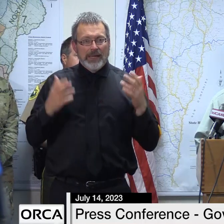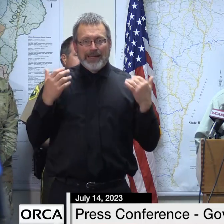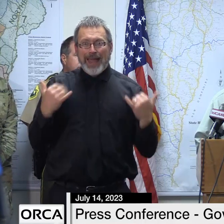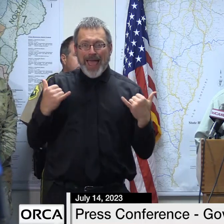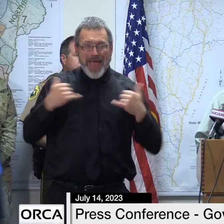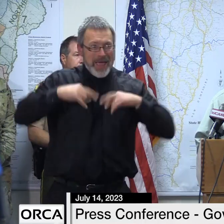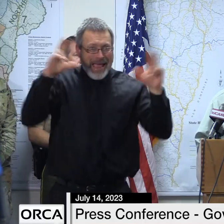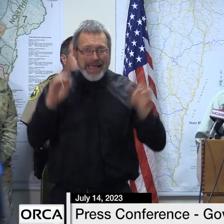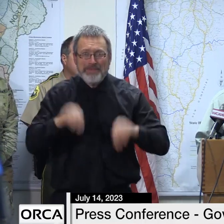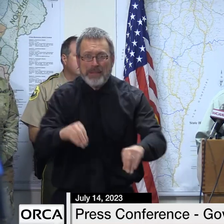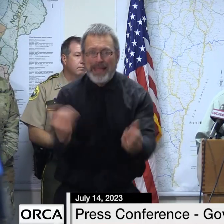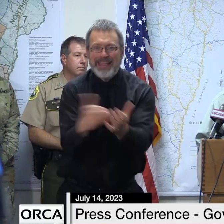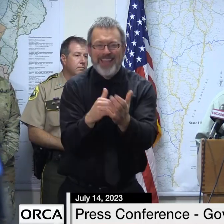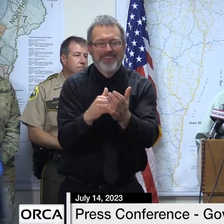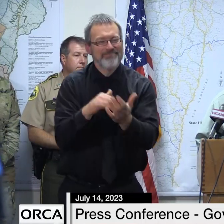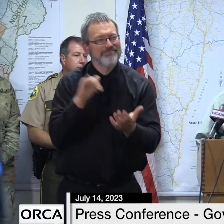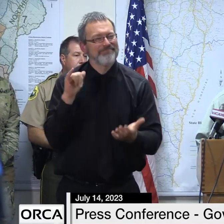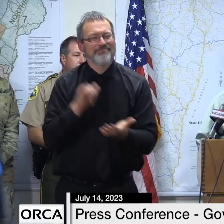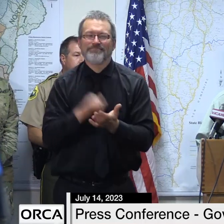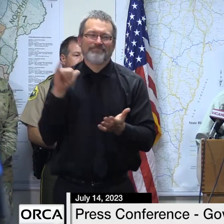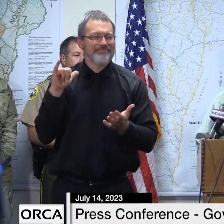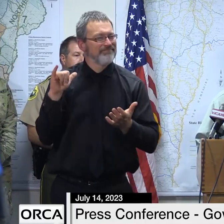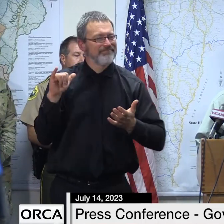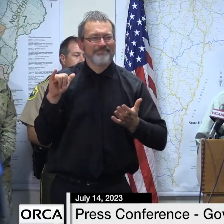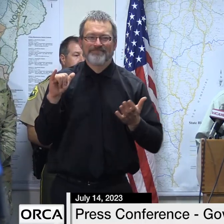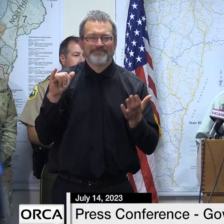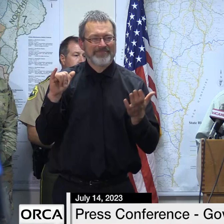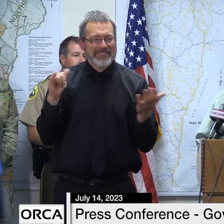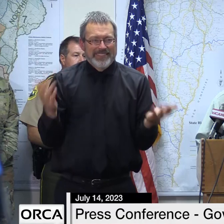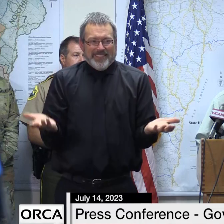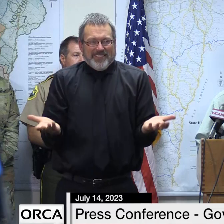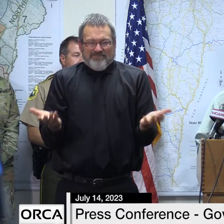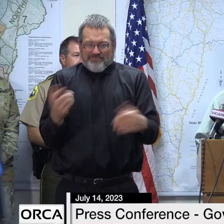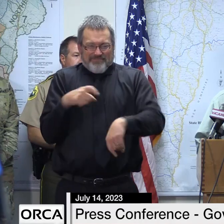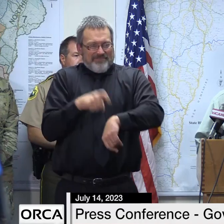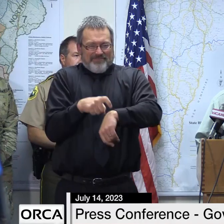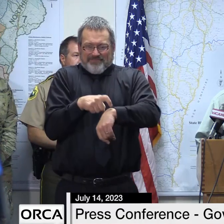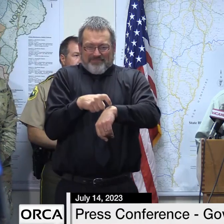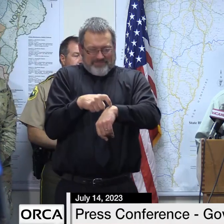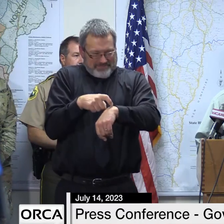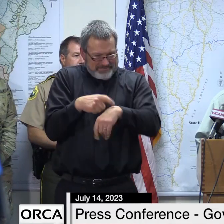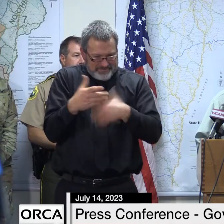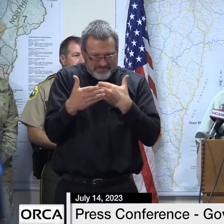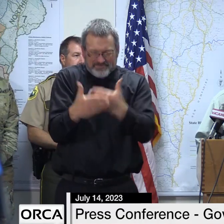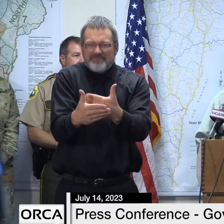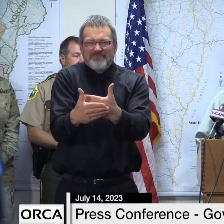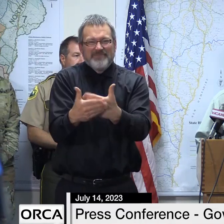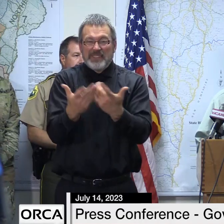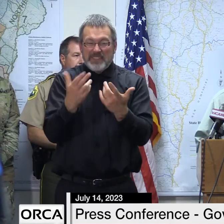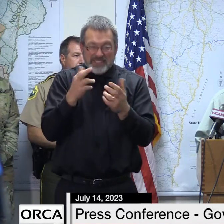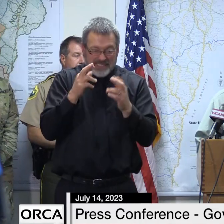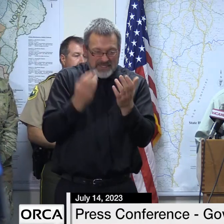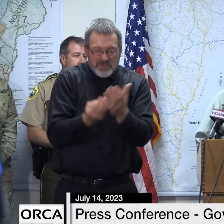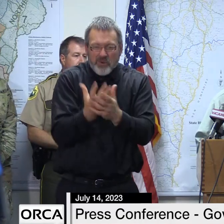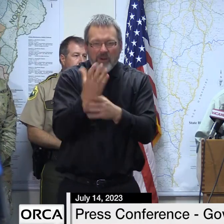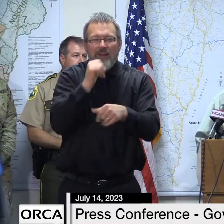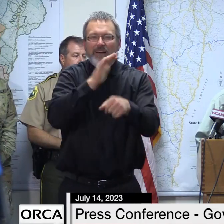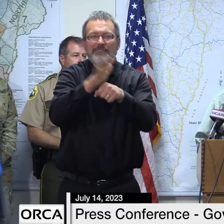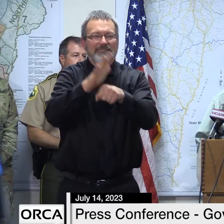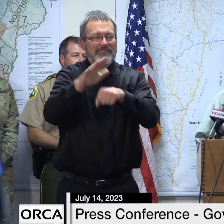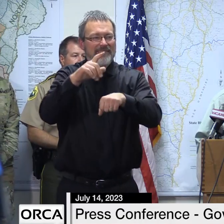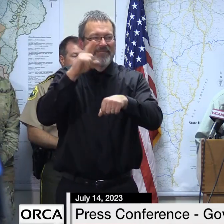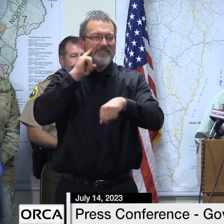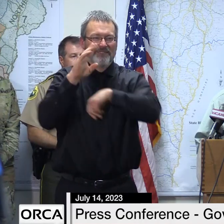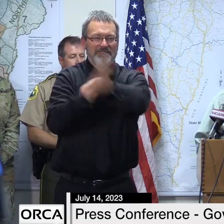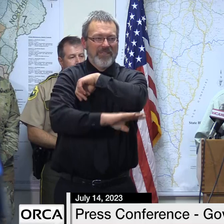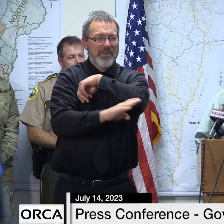effectively recovered or mitigated prior to our early fall harvest. Farming is challenging and rewarding, but